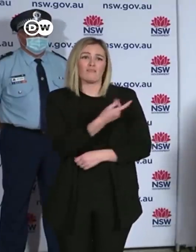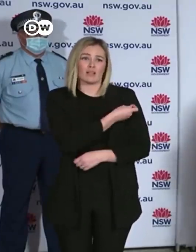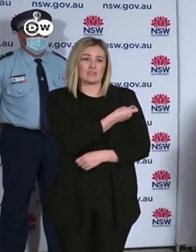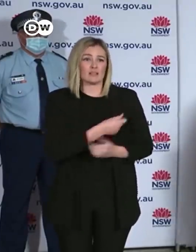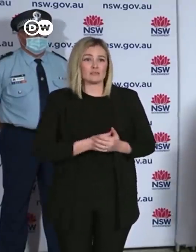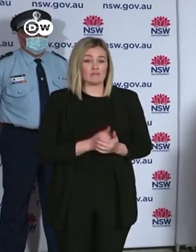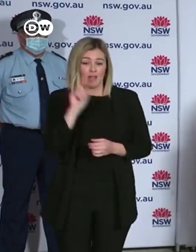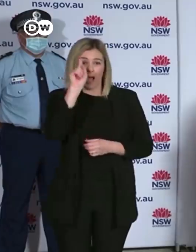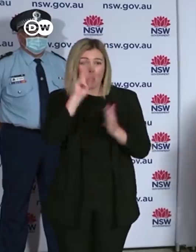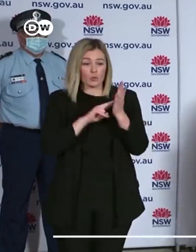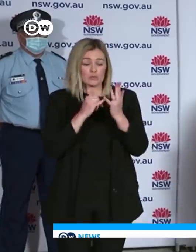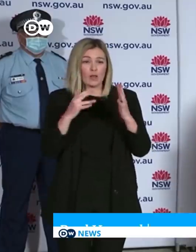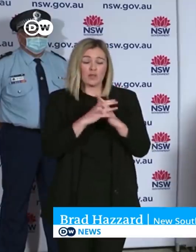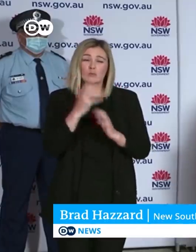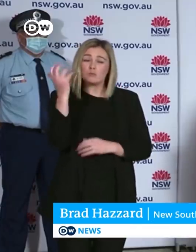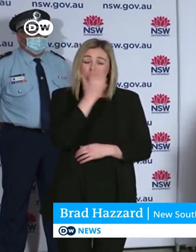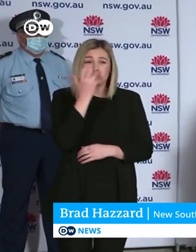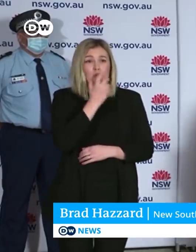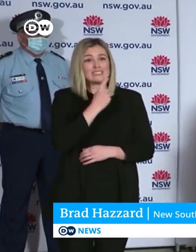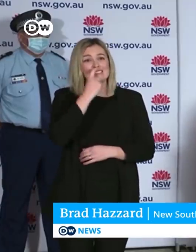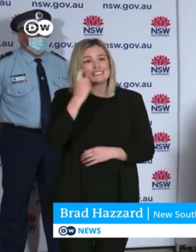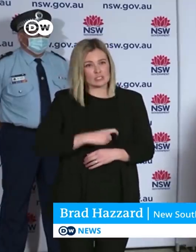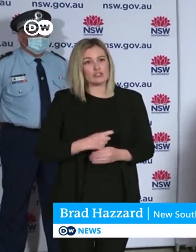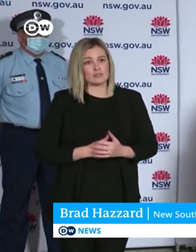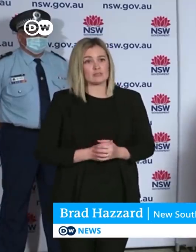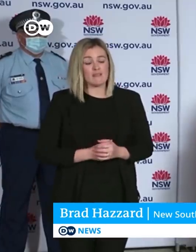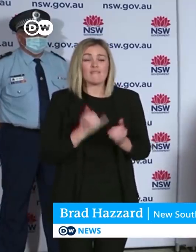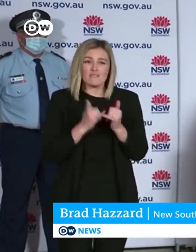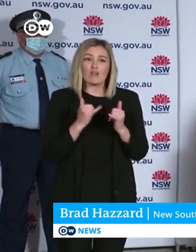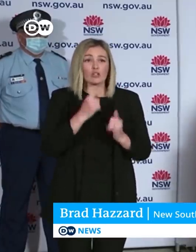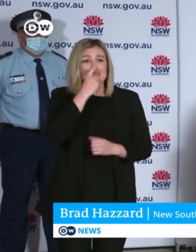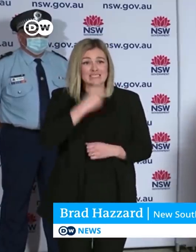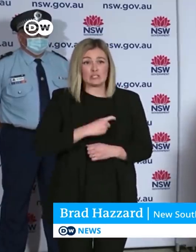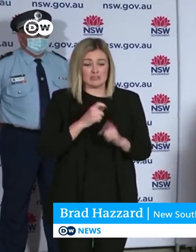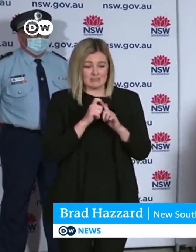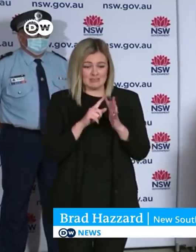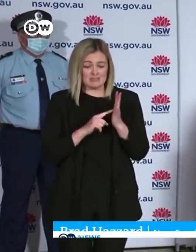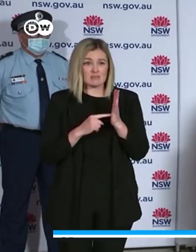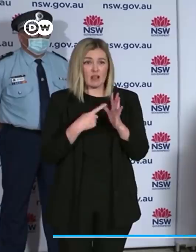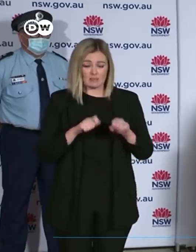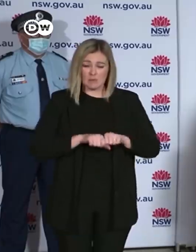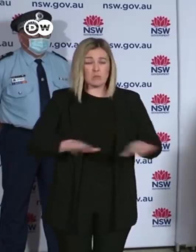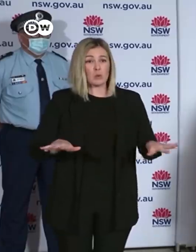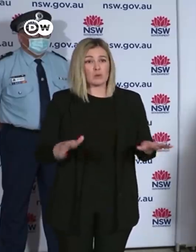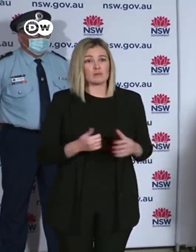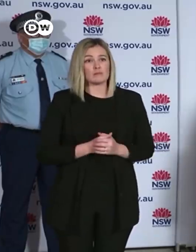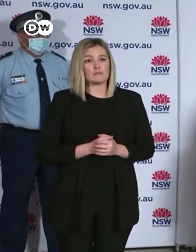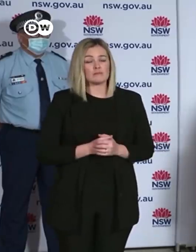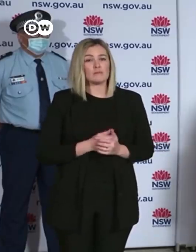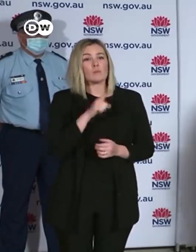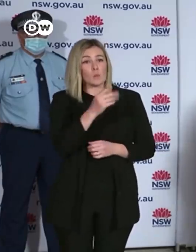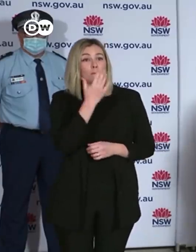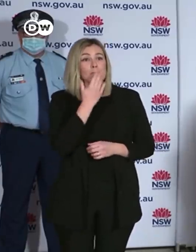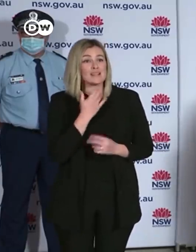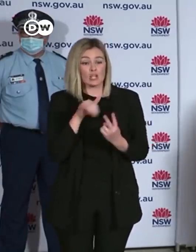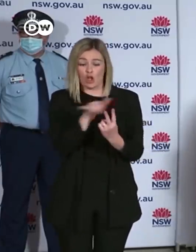New South Wales with this particular variant of the virus. And if you can get either one of the two